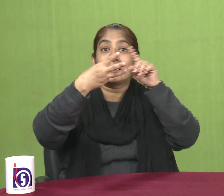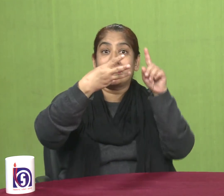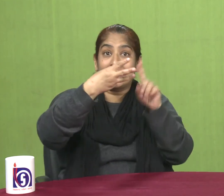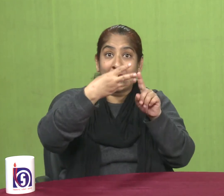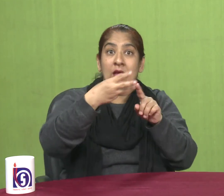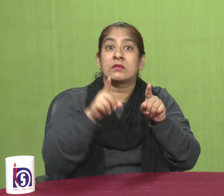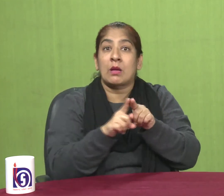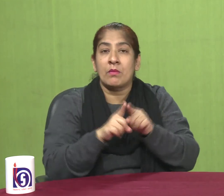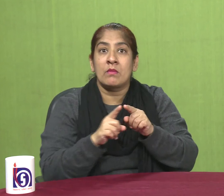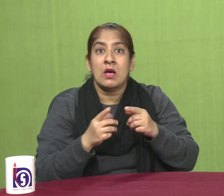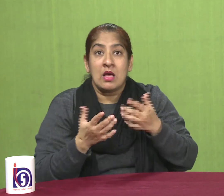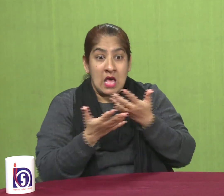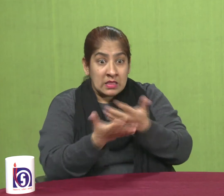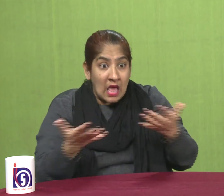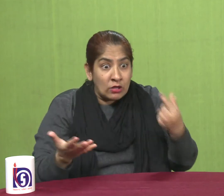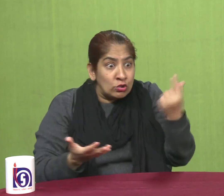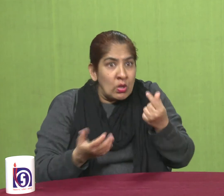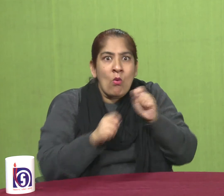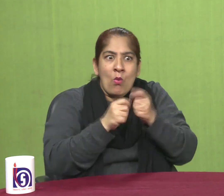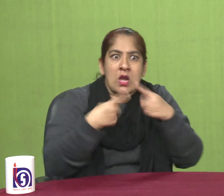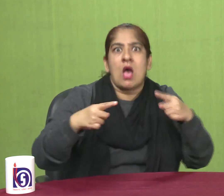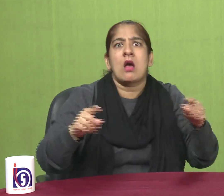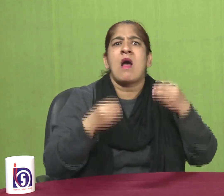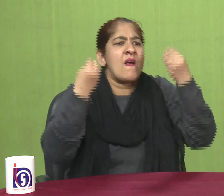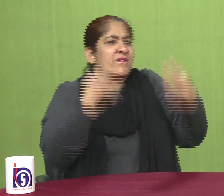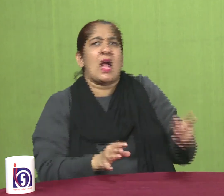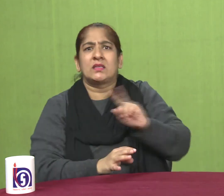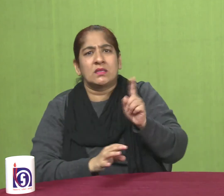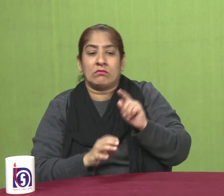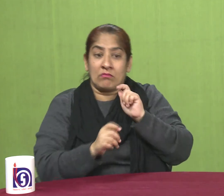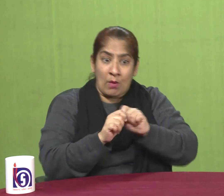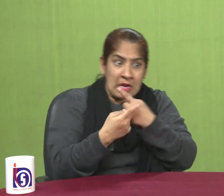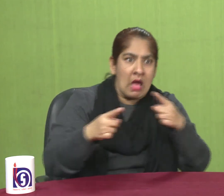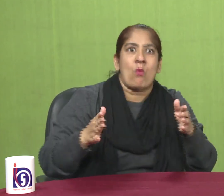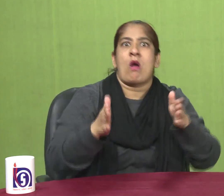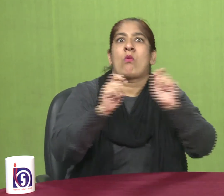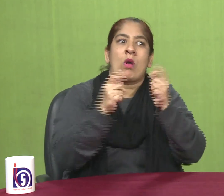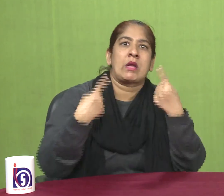Third is optimum use of resources.